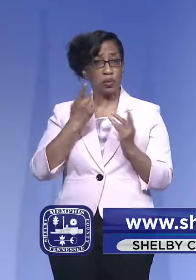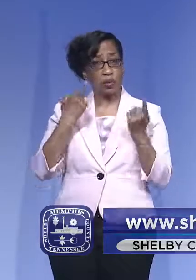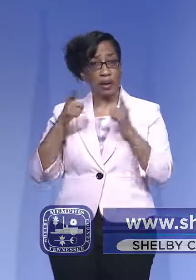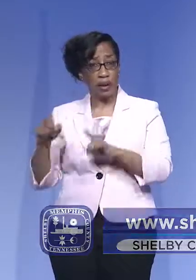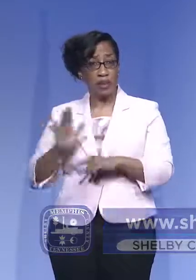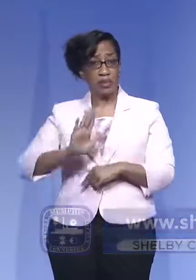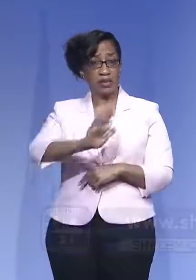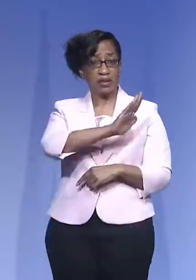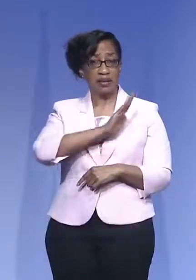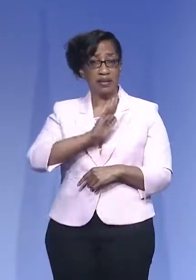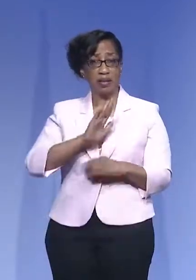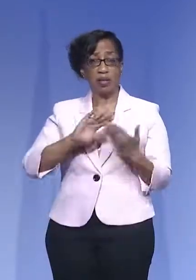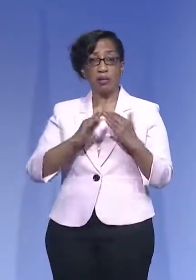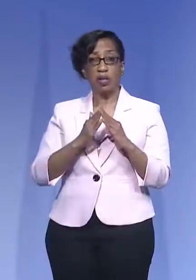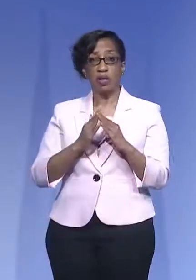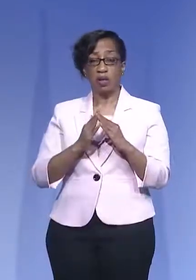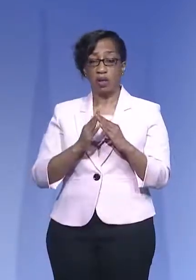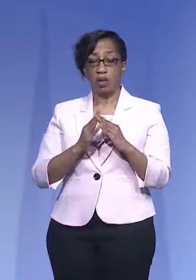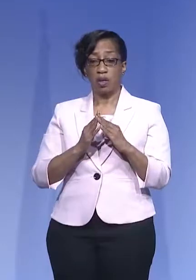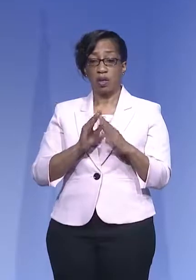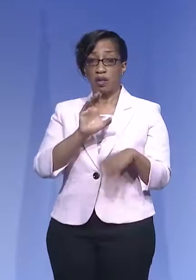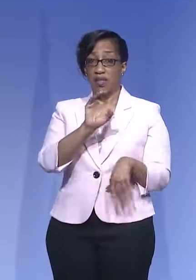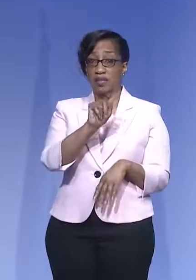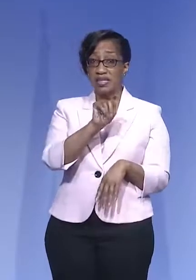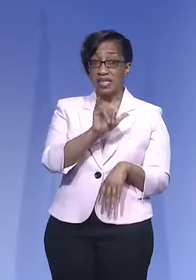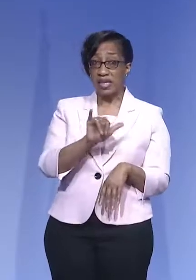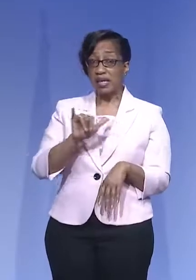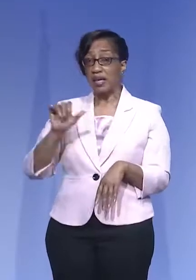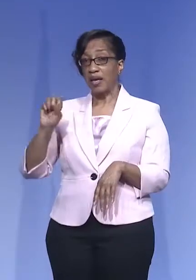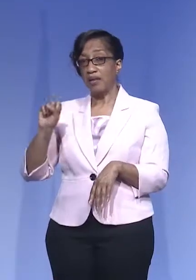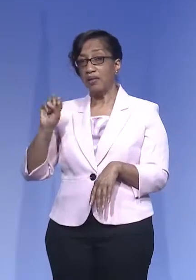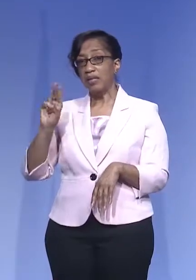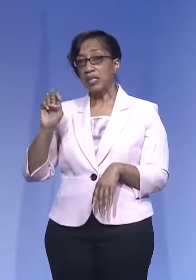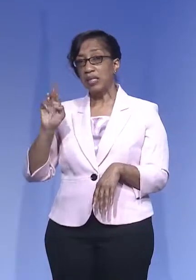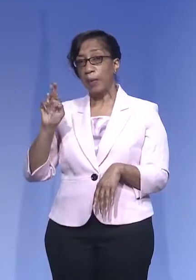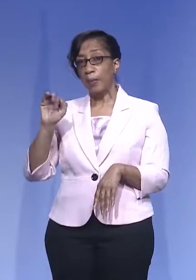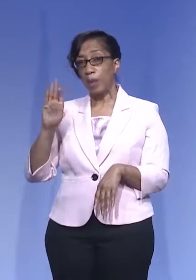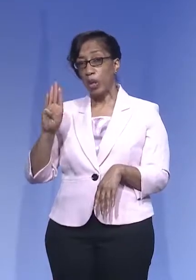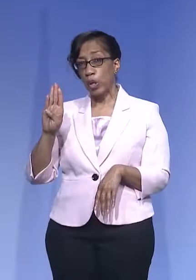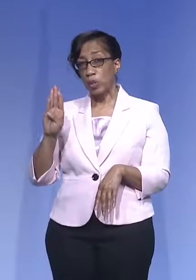that the city and the suburbs could be under different rules in the next directive?